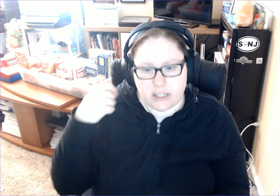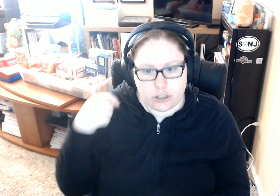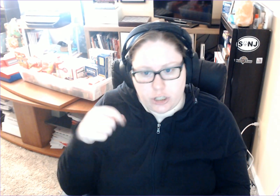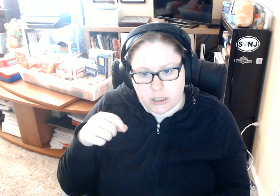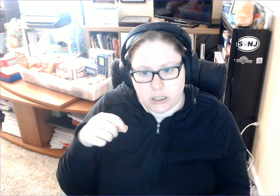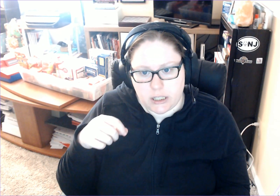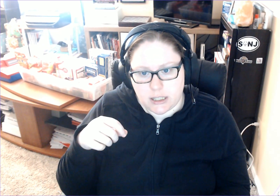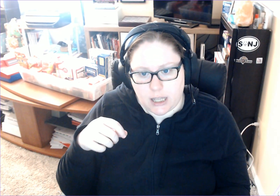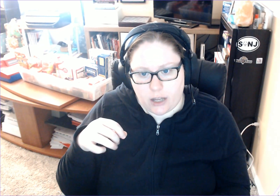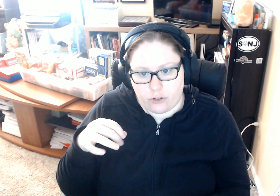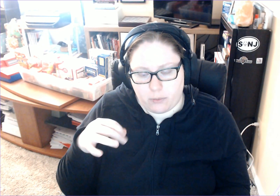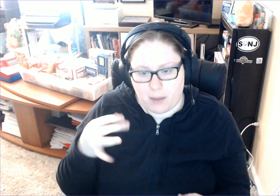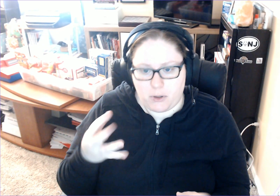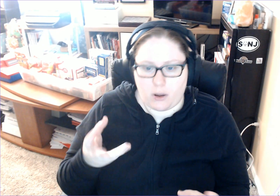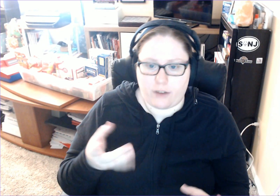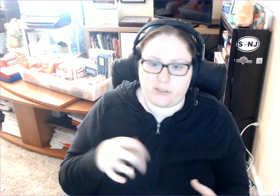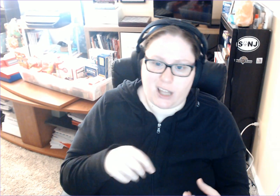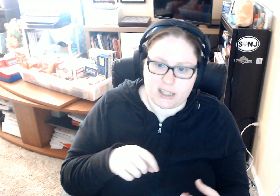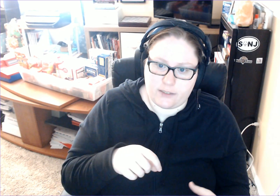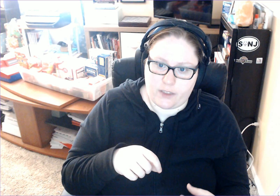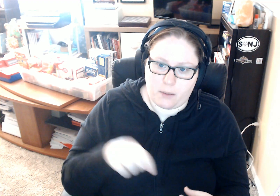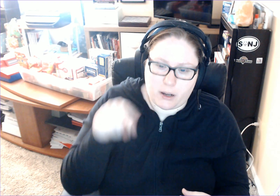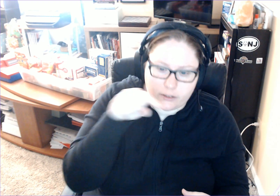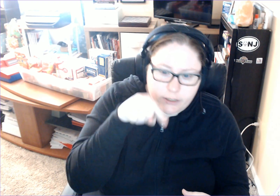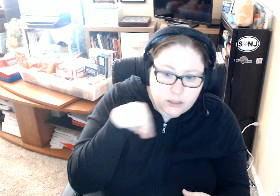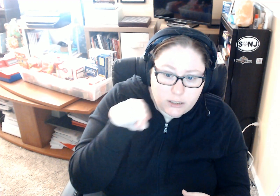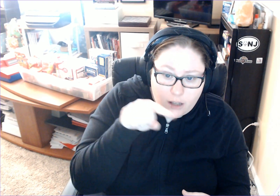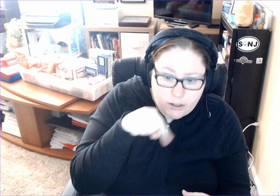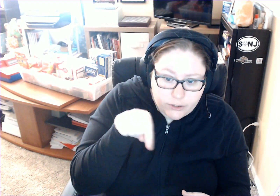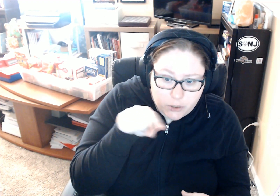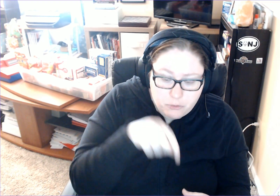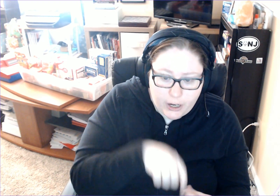jingly sound. Maybe you have lots of them on a little ring.